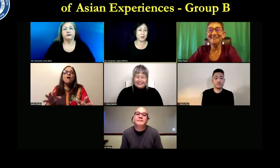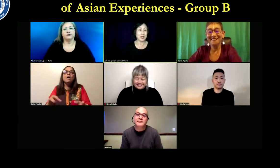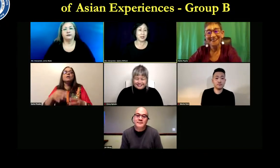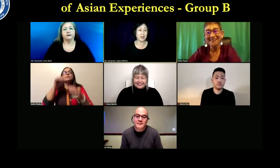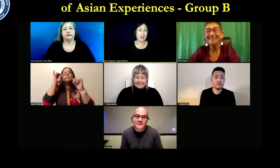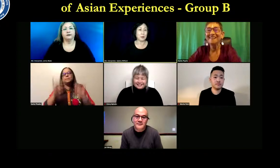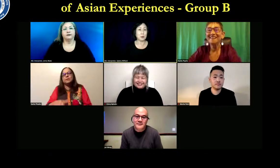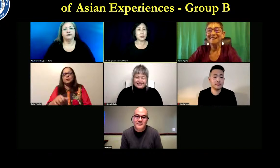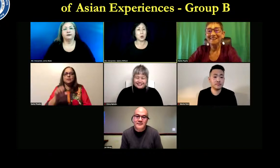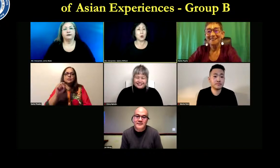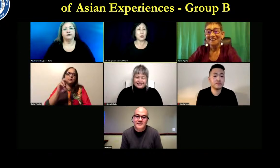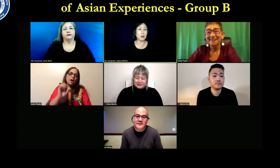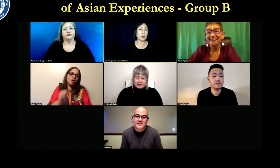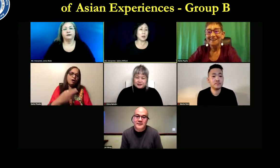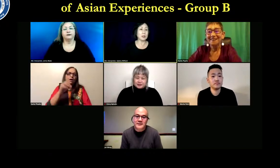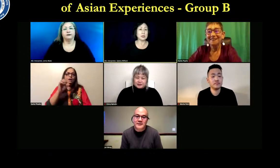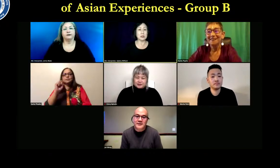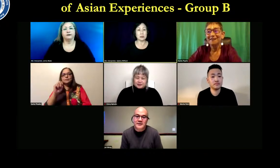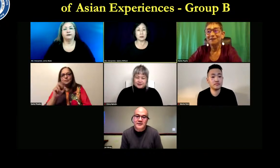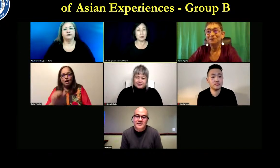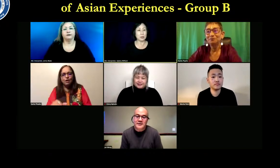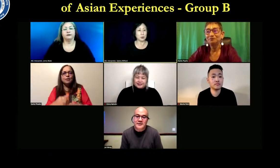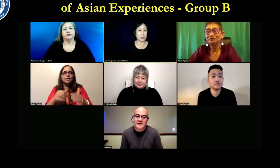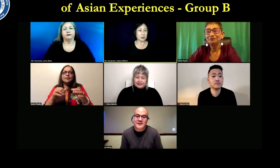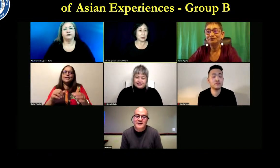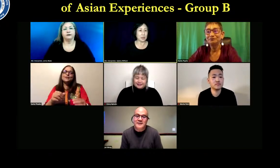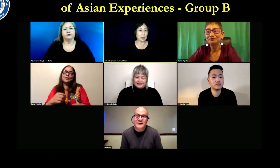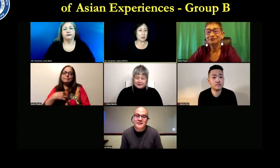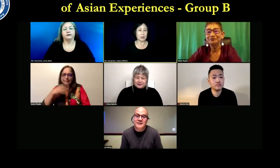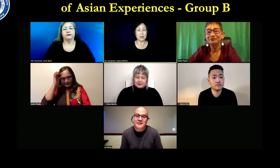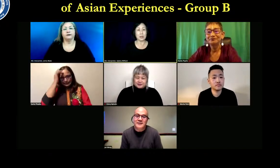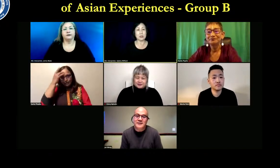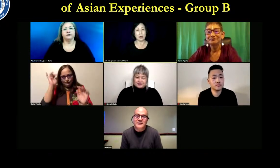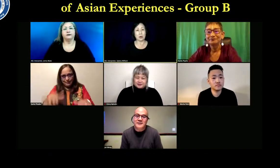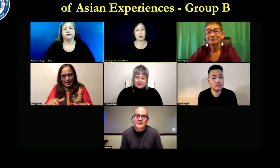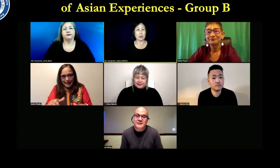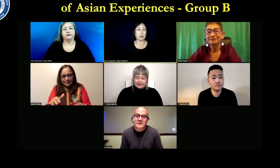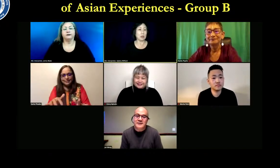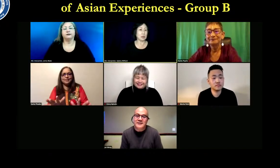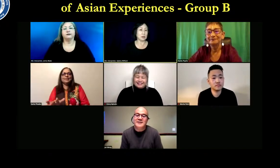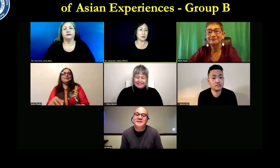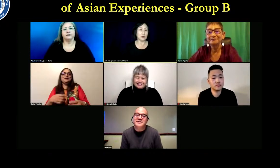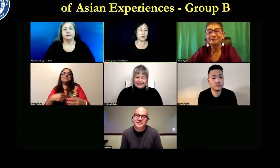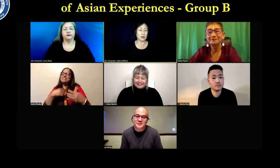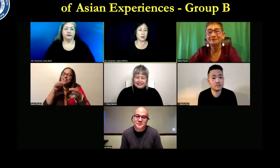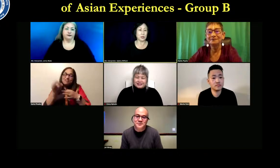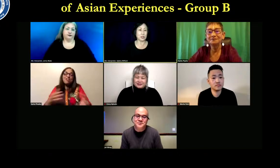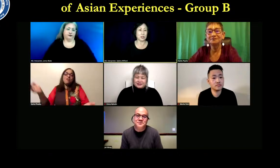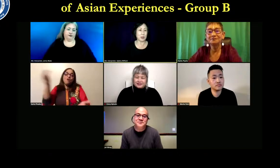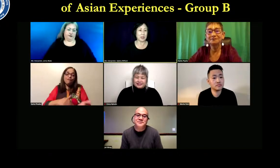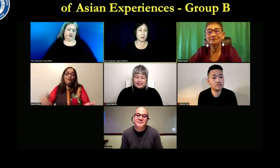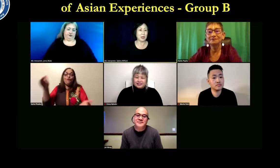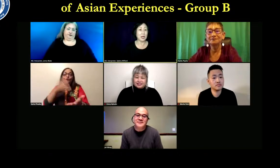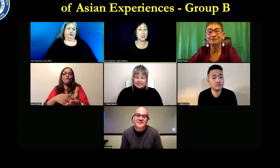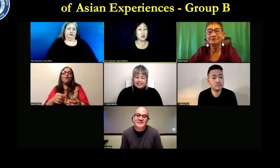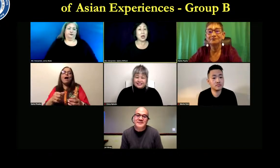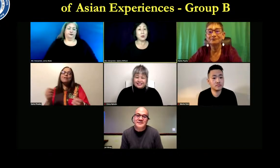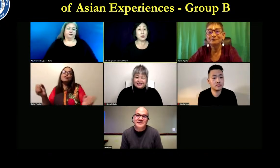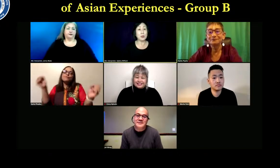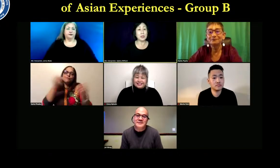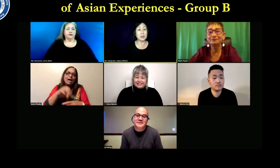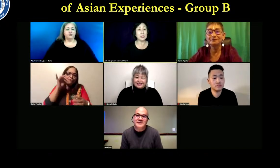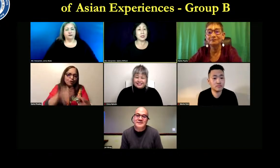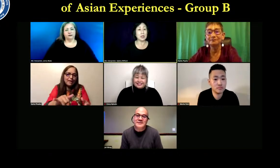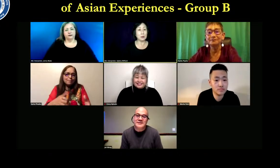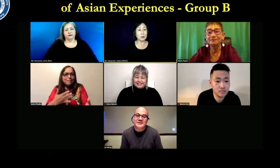simple. And people say, oh, okay. But still they mispronounce my name and I get Sarah. I get all kinds of variations of my name. So